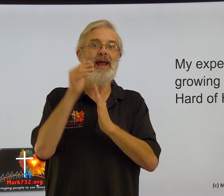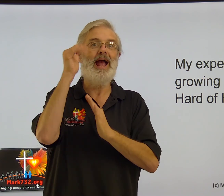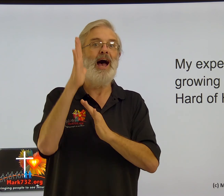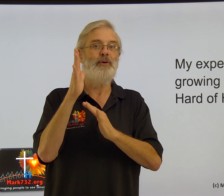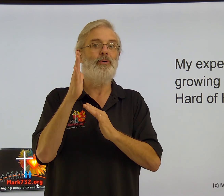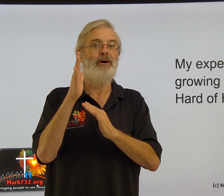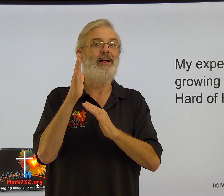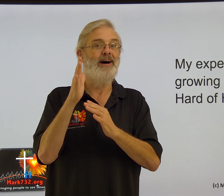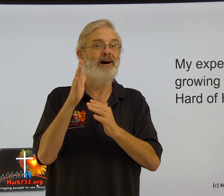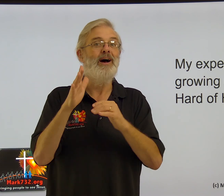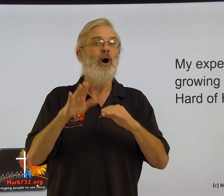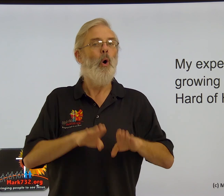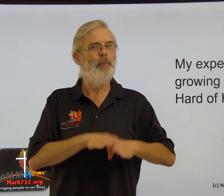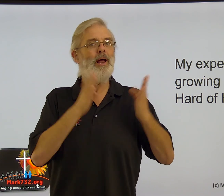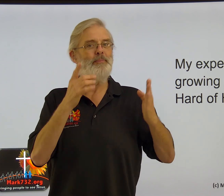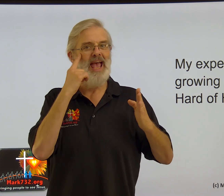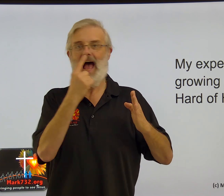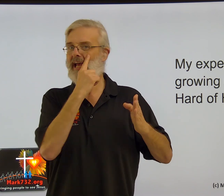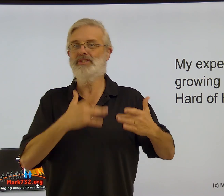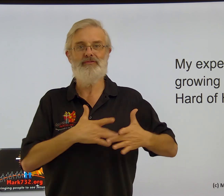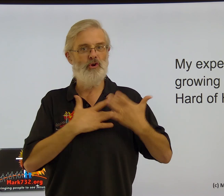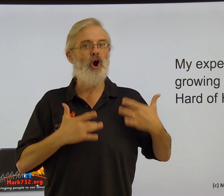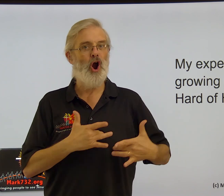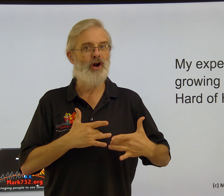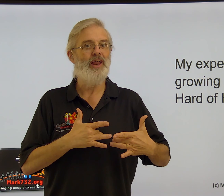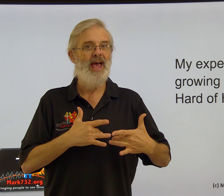God will open up the eyes of your heart and your